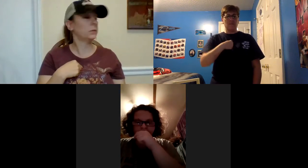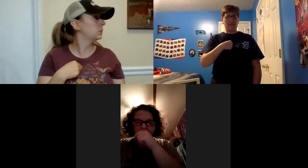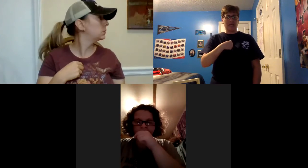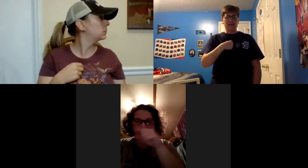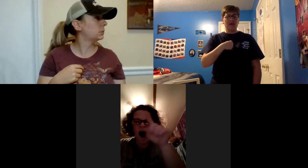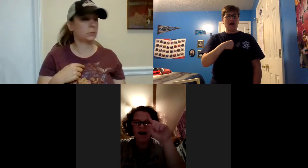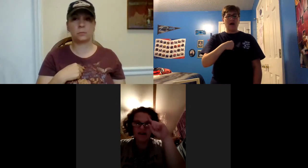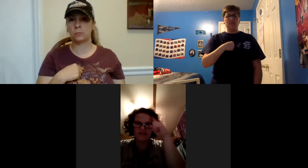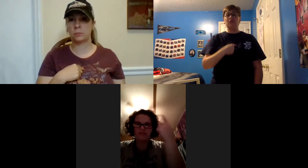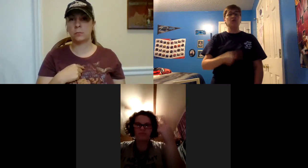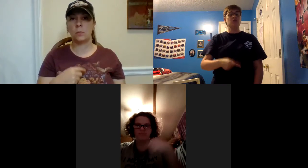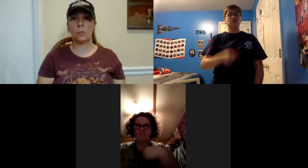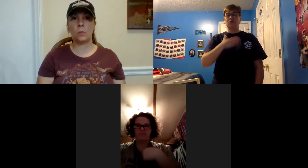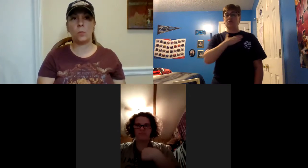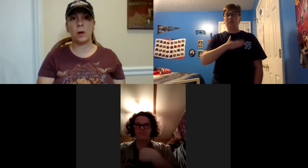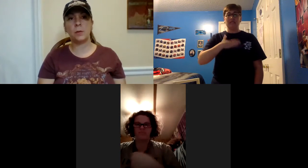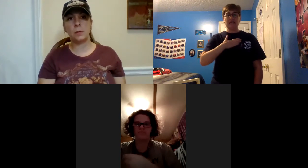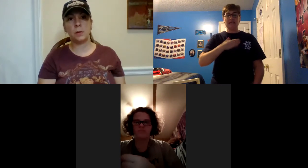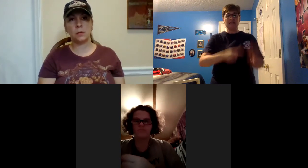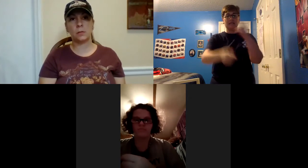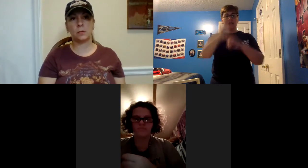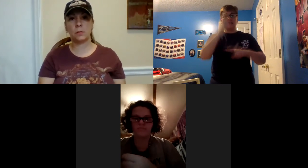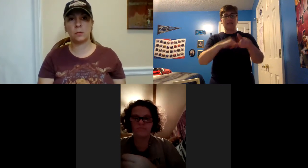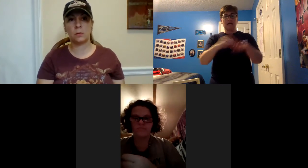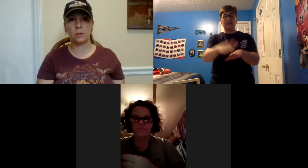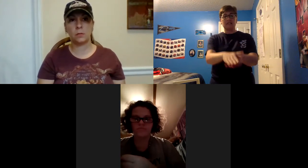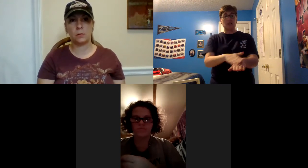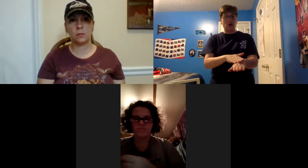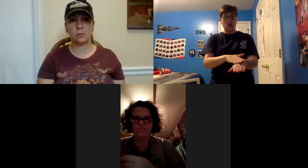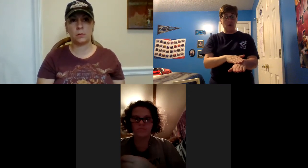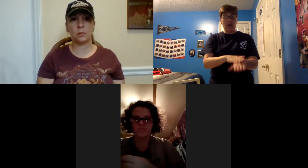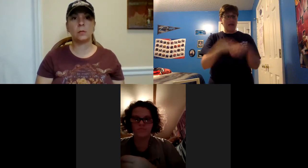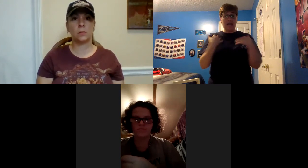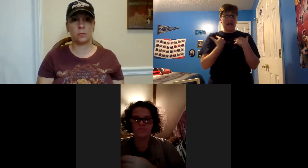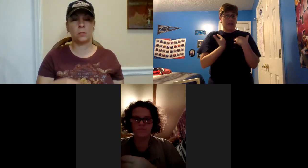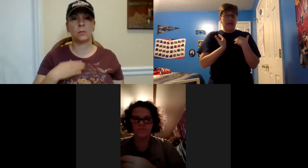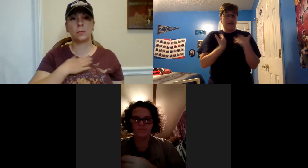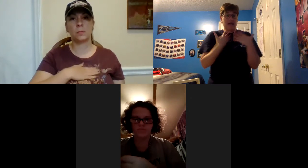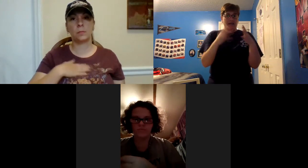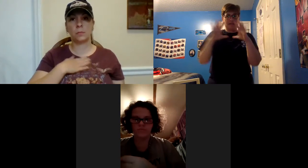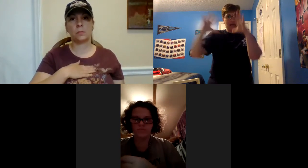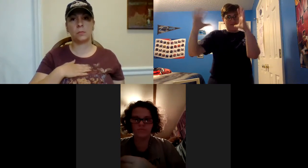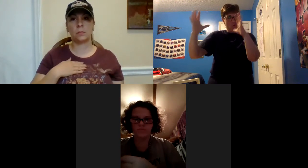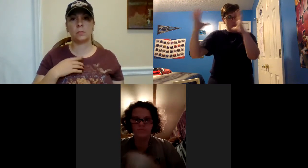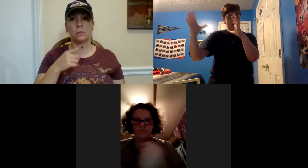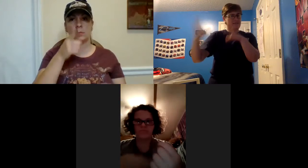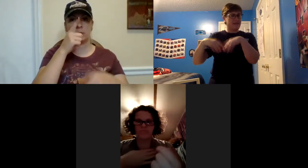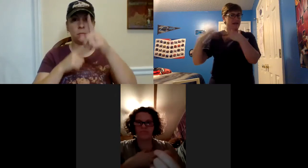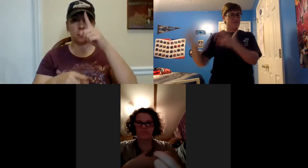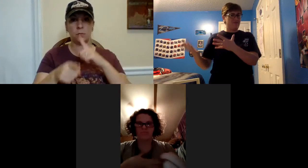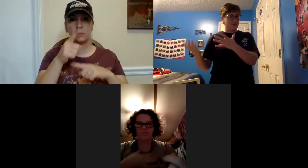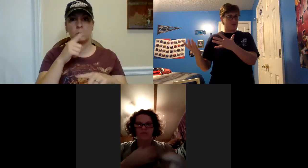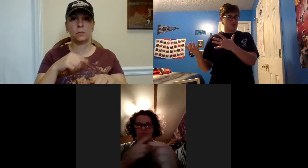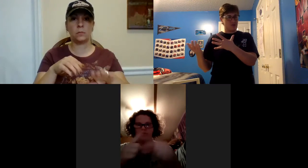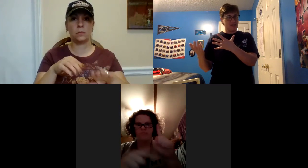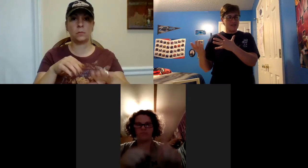for me. So you can just do please sign slow. And that for me is kind